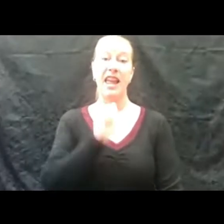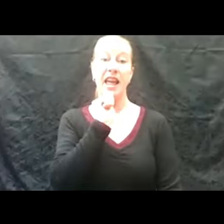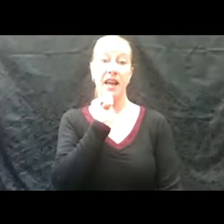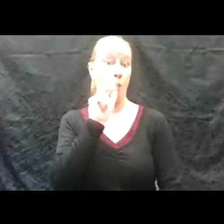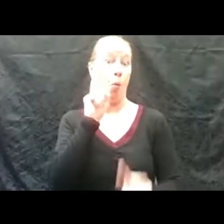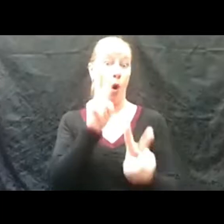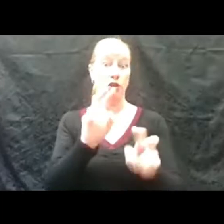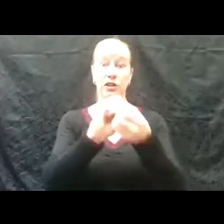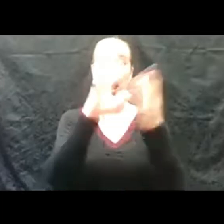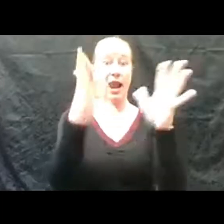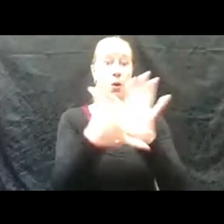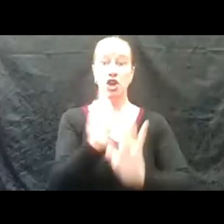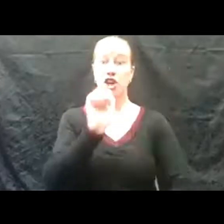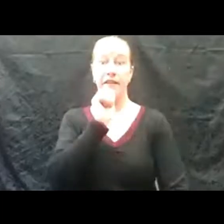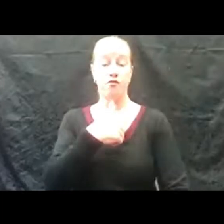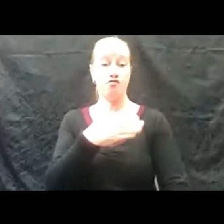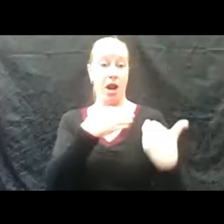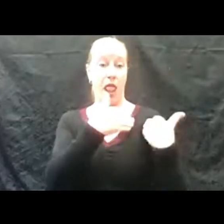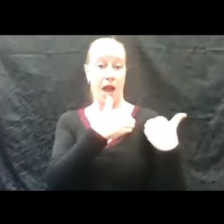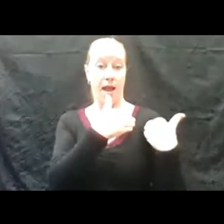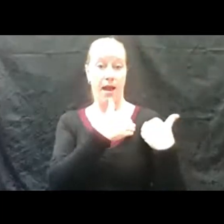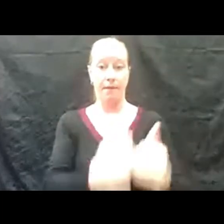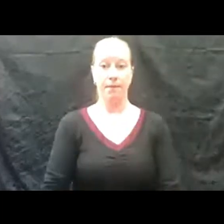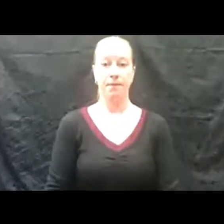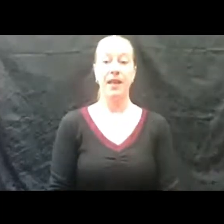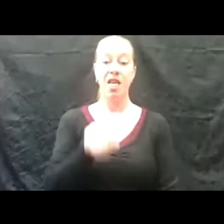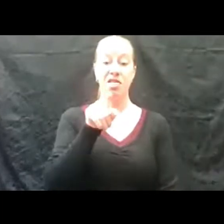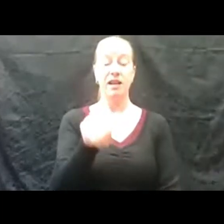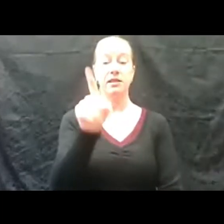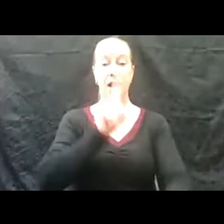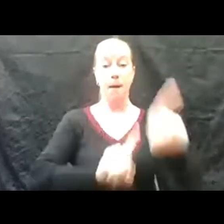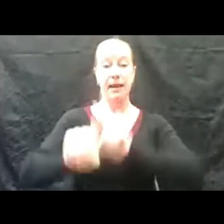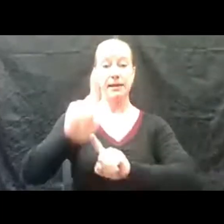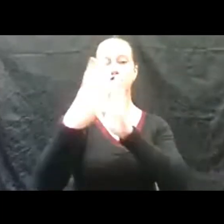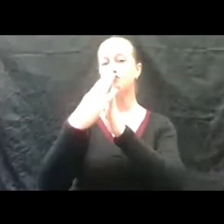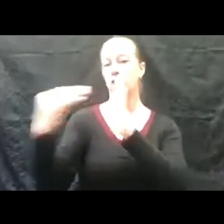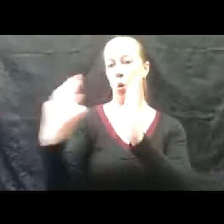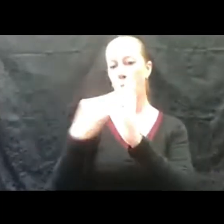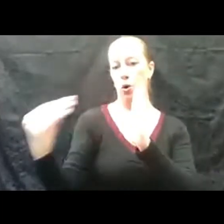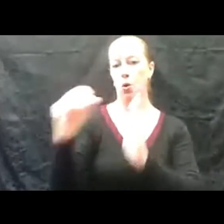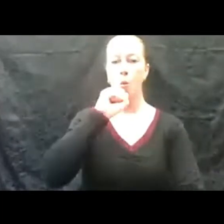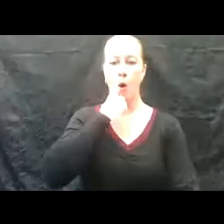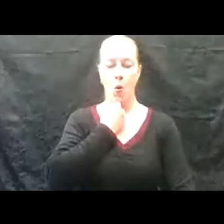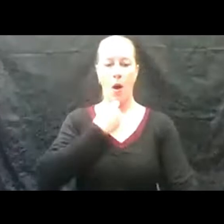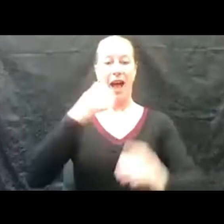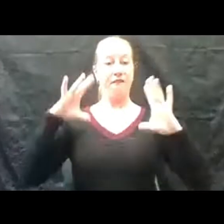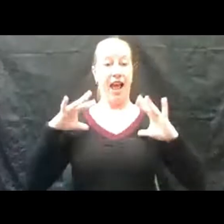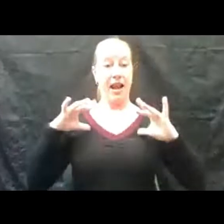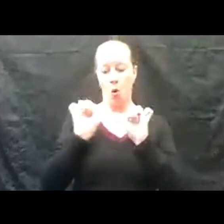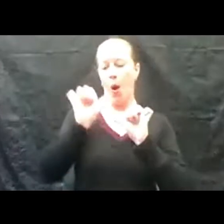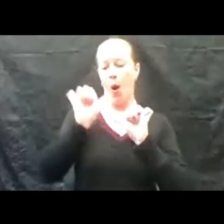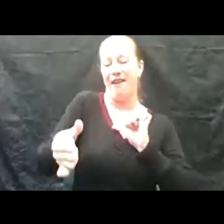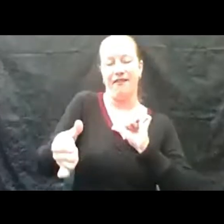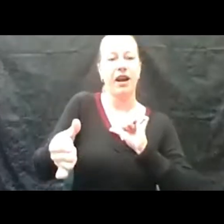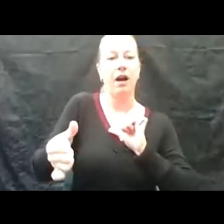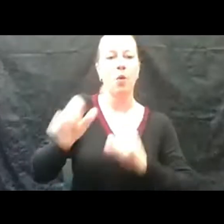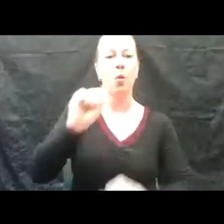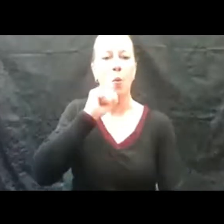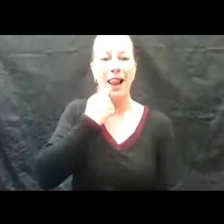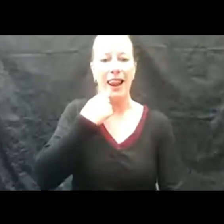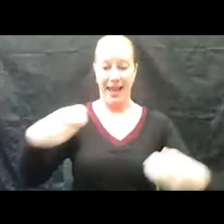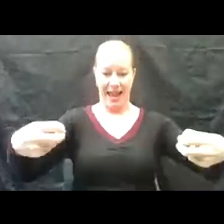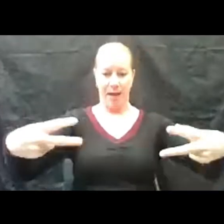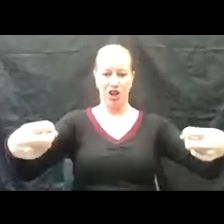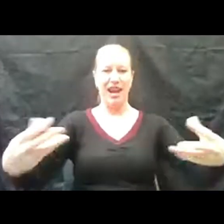that. This Zoom webinar is being recorded and it will be available afterwards with the